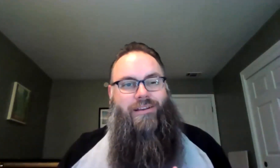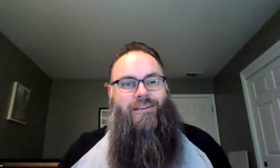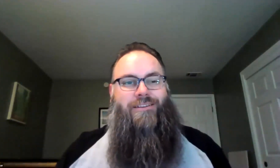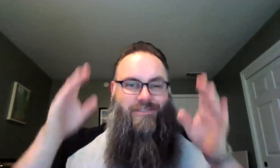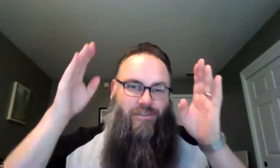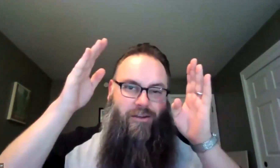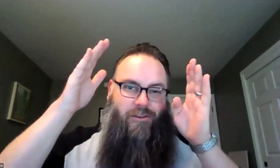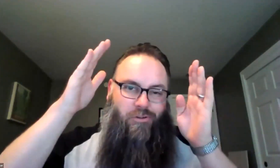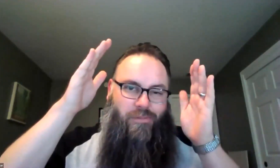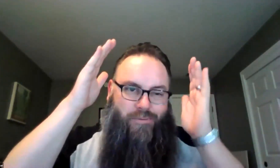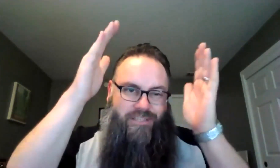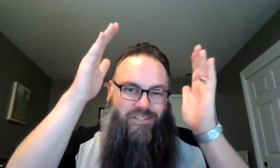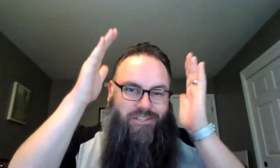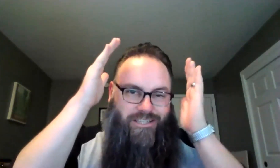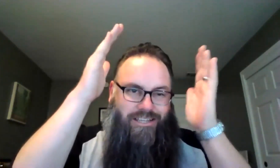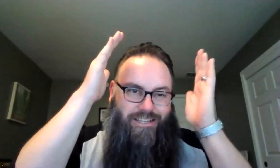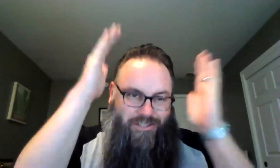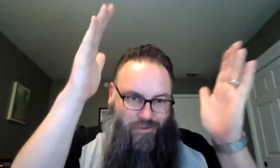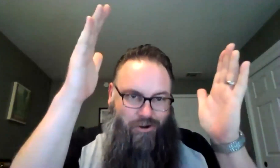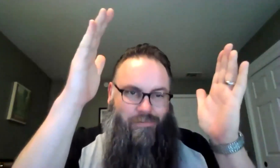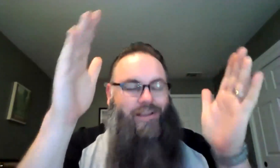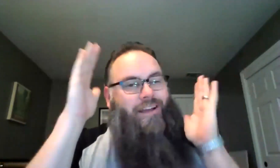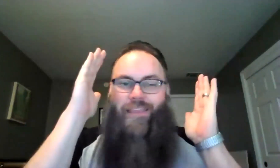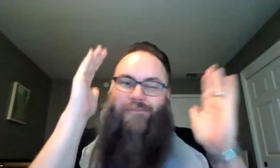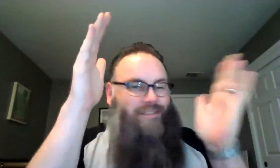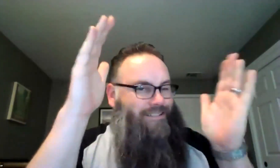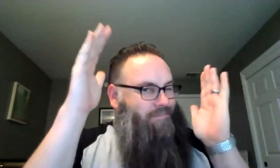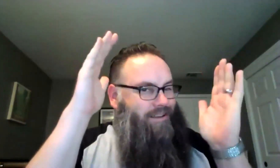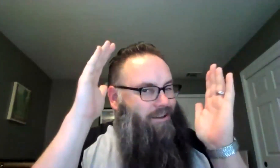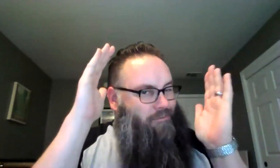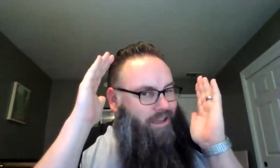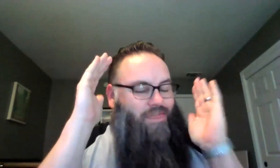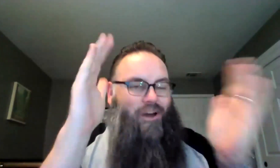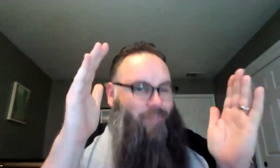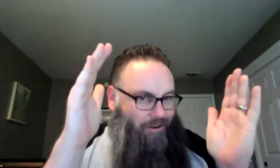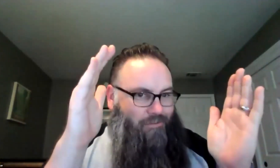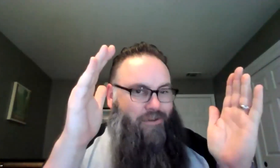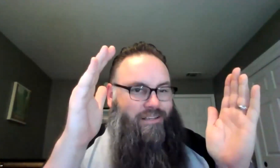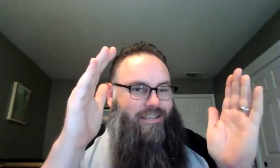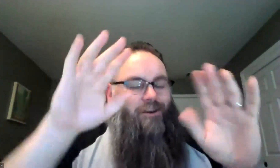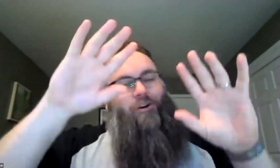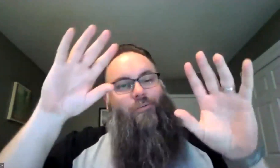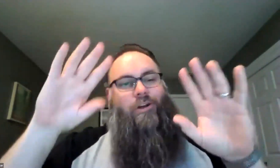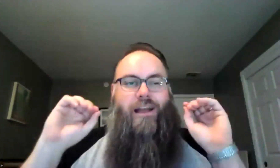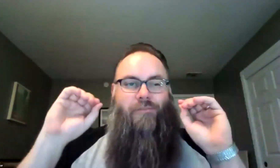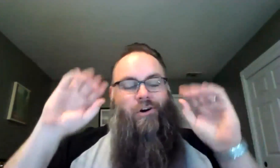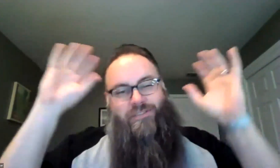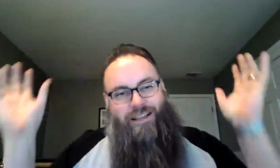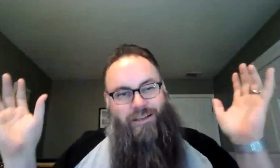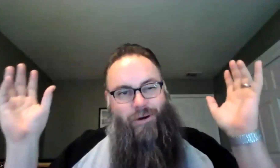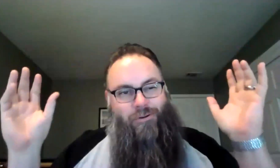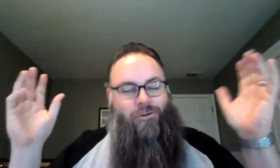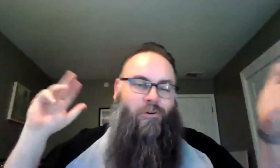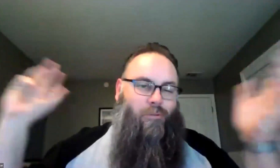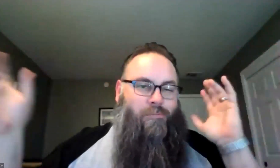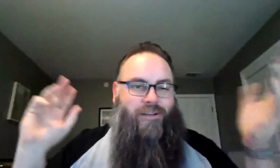right, Rima? So that you could be positioned to see the strobe. And that was not something that we had thought about when we said, oh, we're going to have a